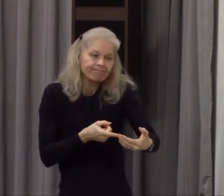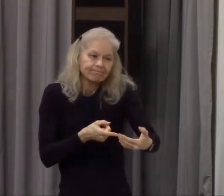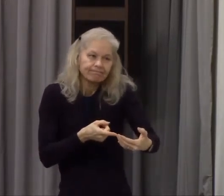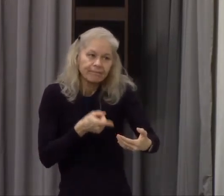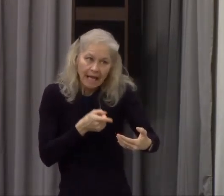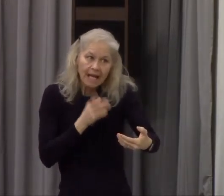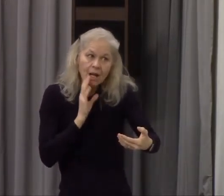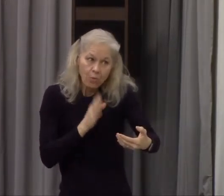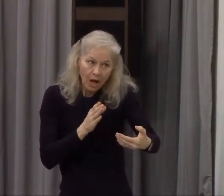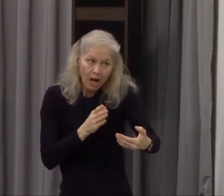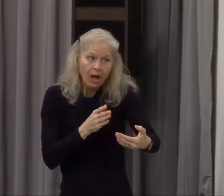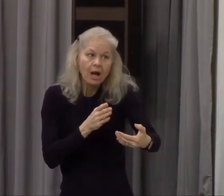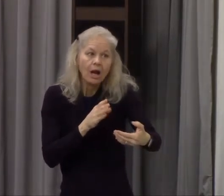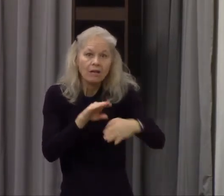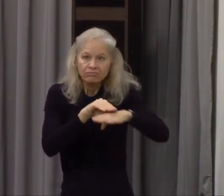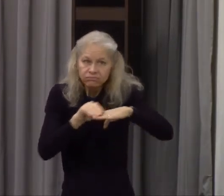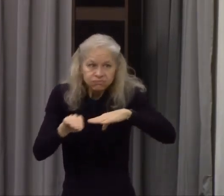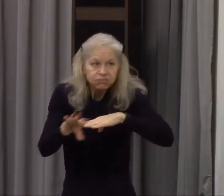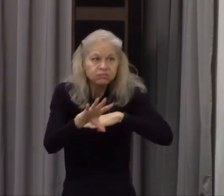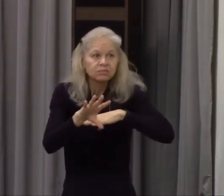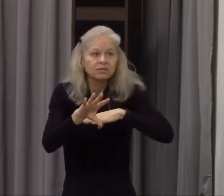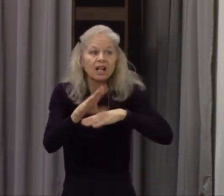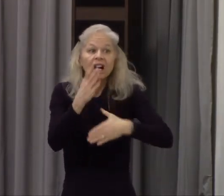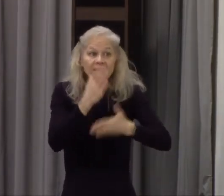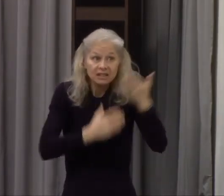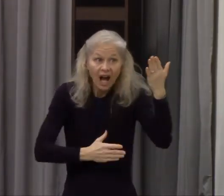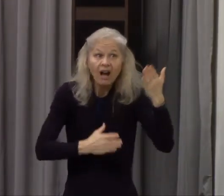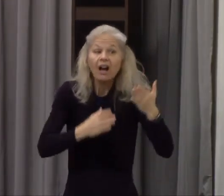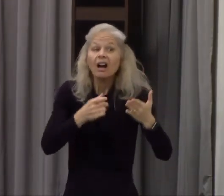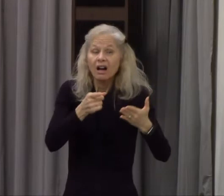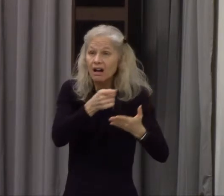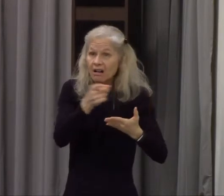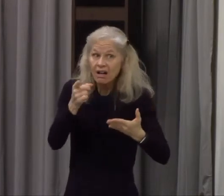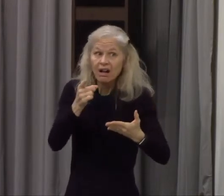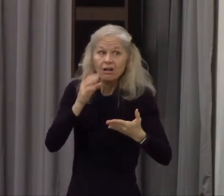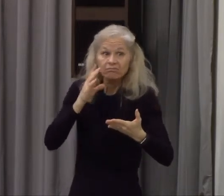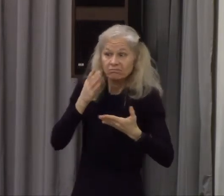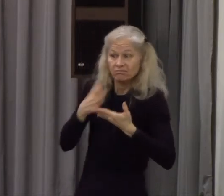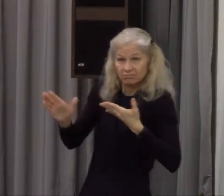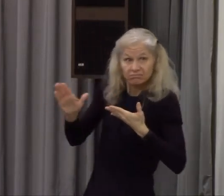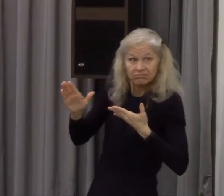Boy, think about the struggles that Mary and Joseph had. Think about the struggles.